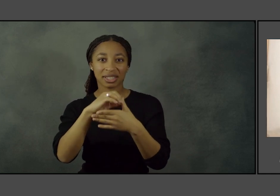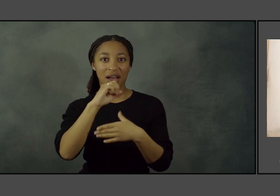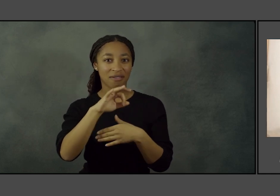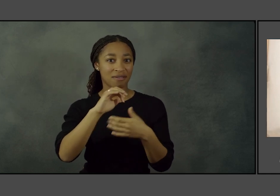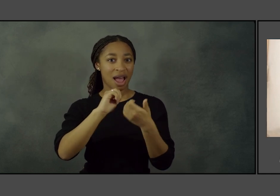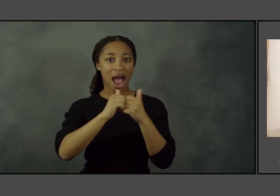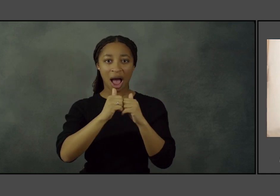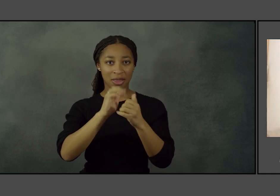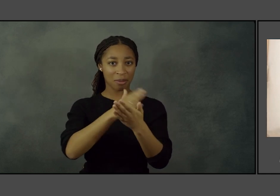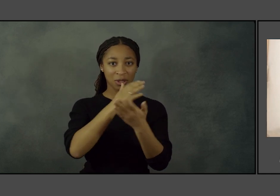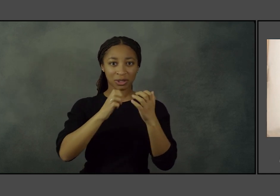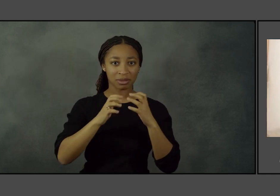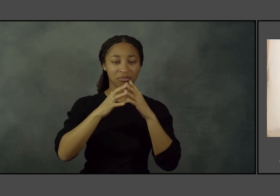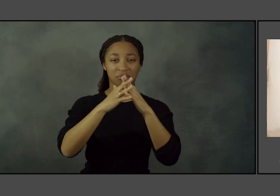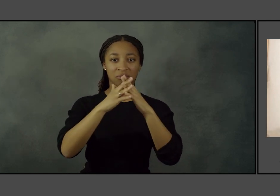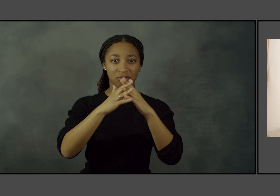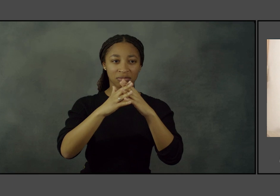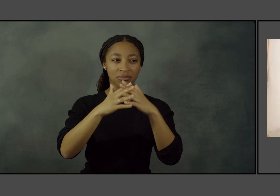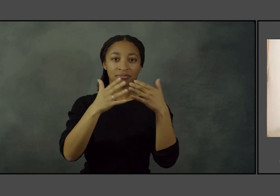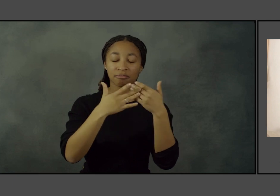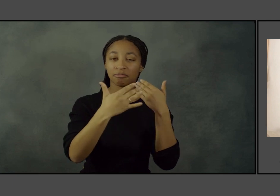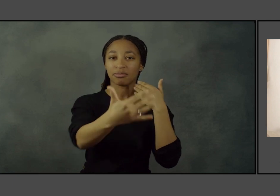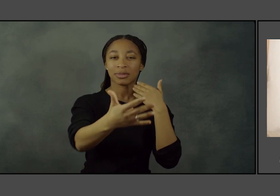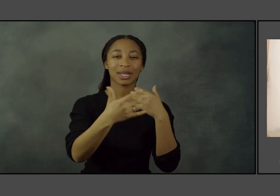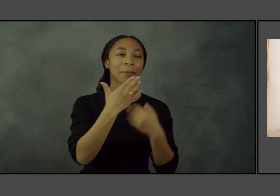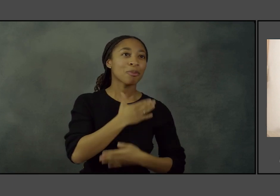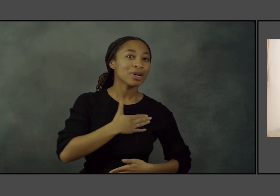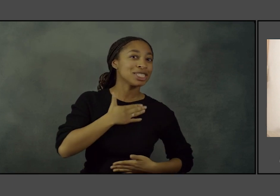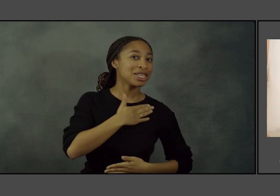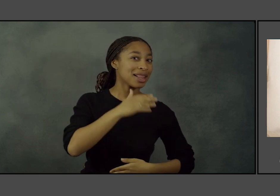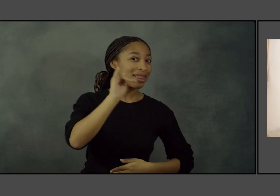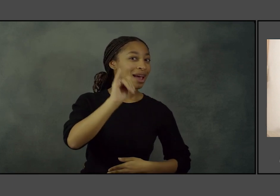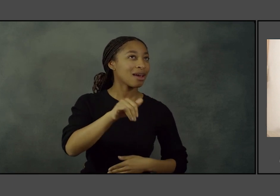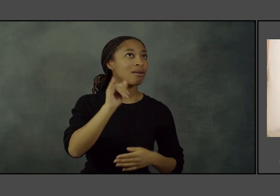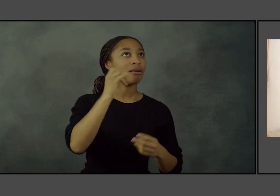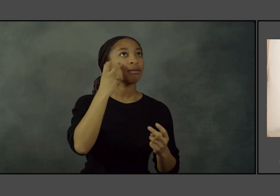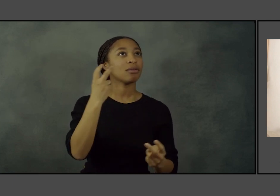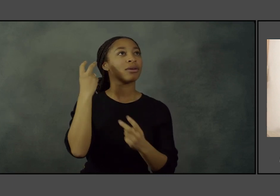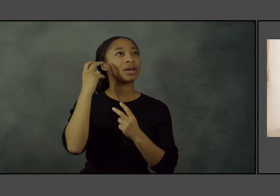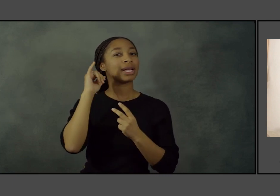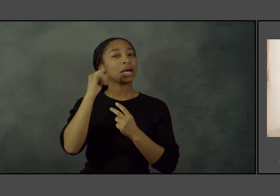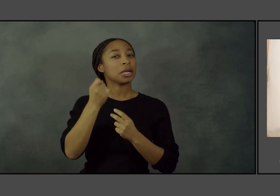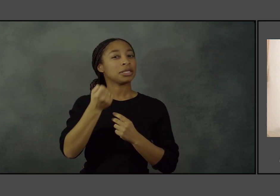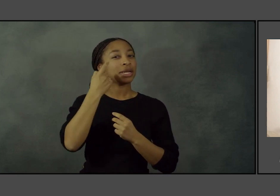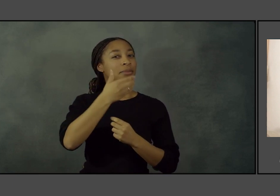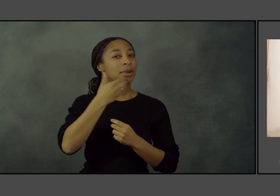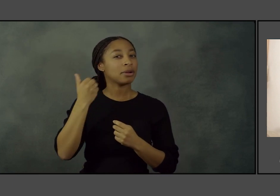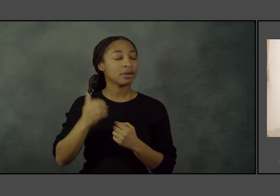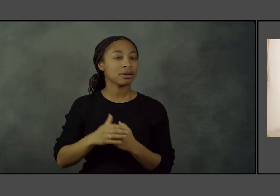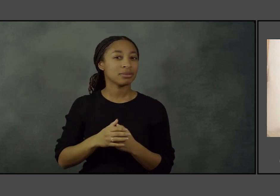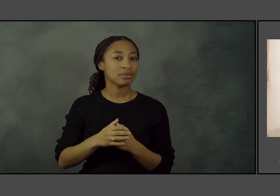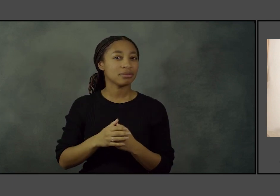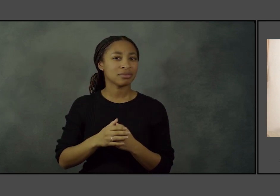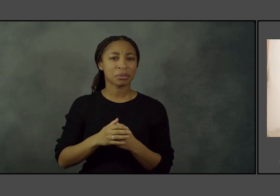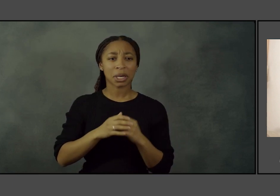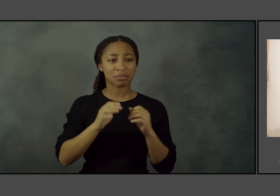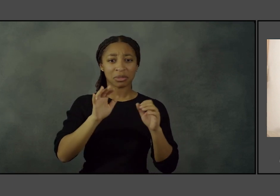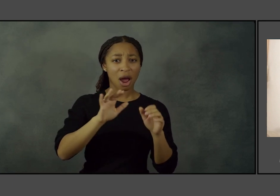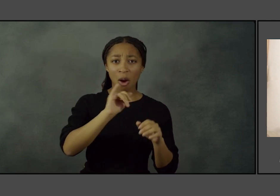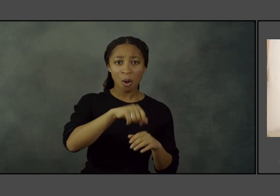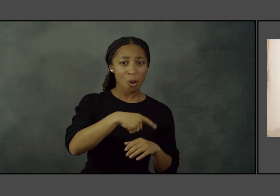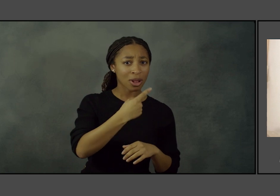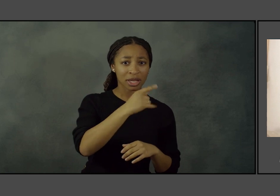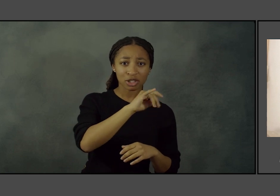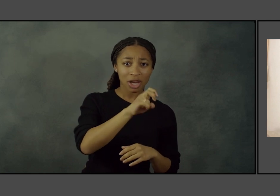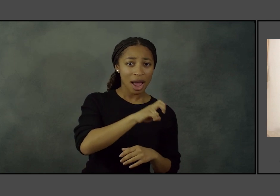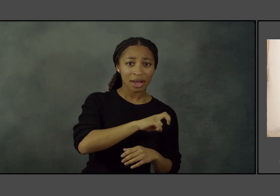appreciate that, to appreciate the context out of which it's born, to understand it. And I think that we ask that of any art form, you know, like opera singers who learn how